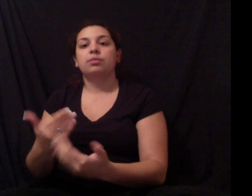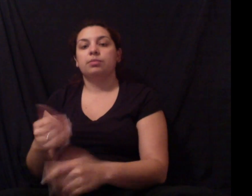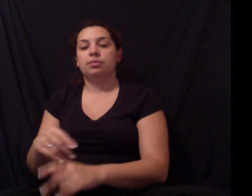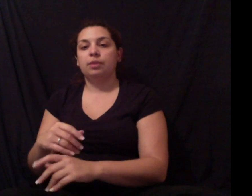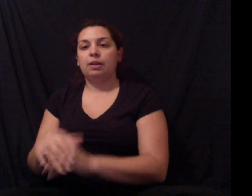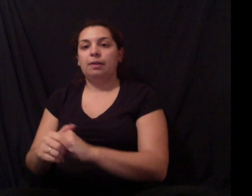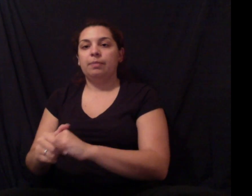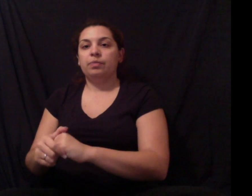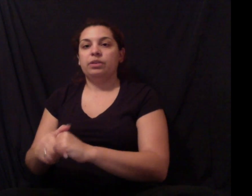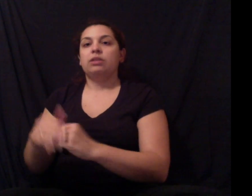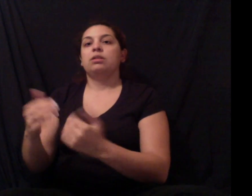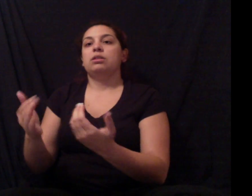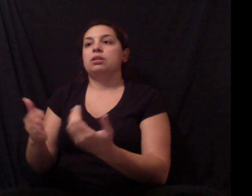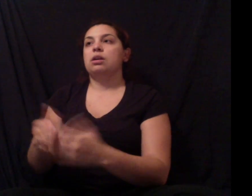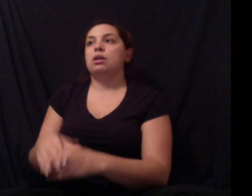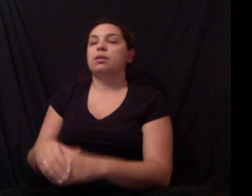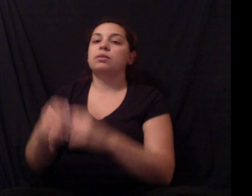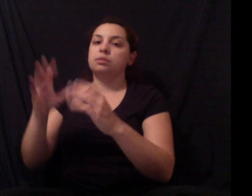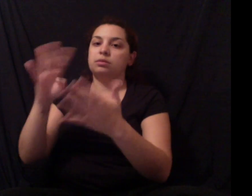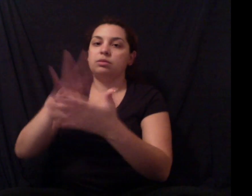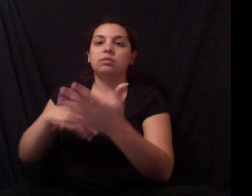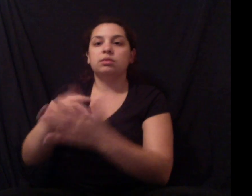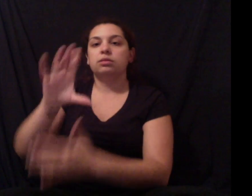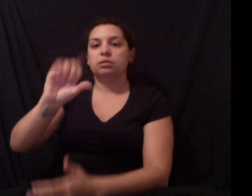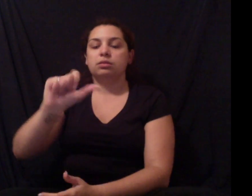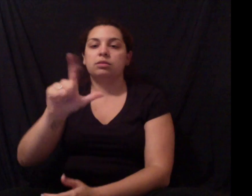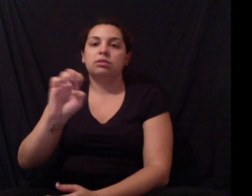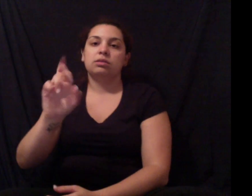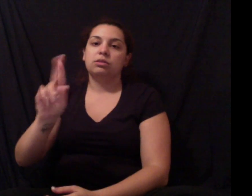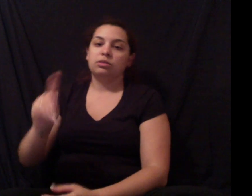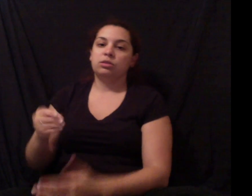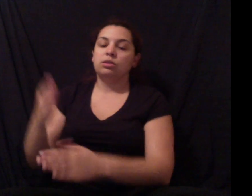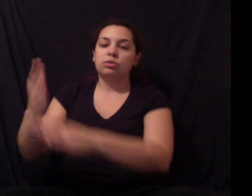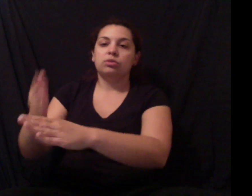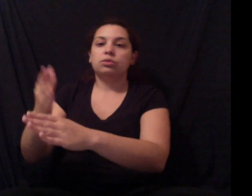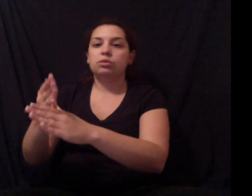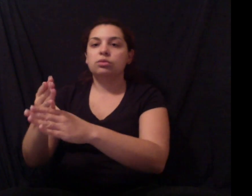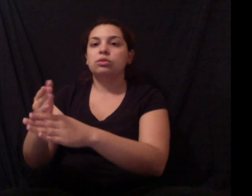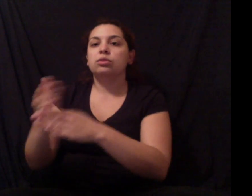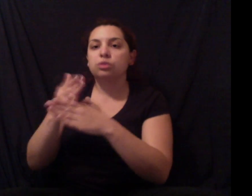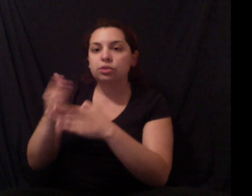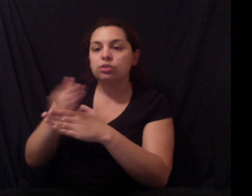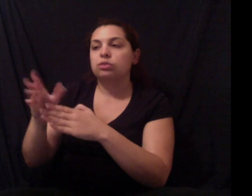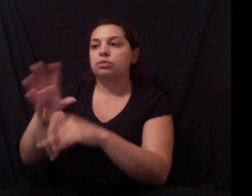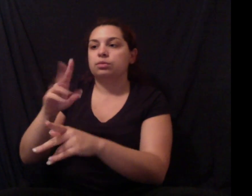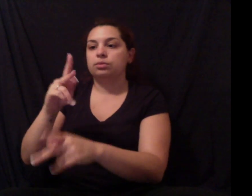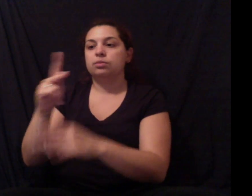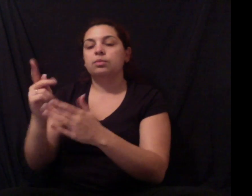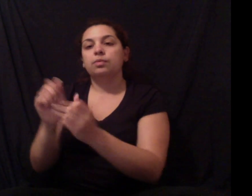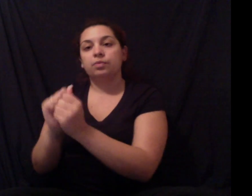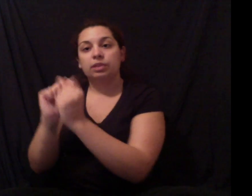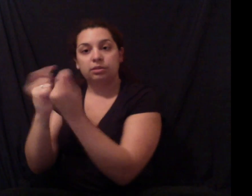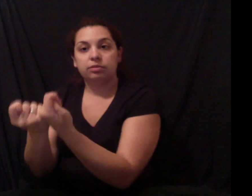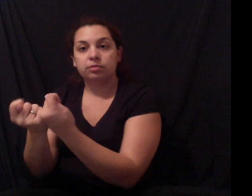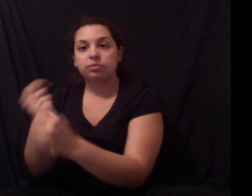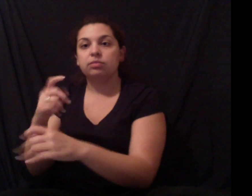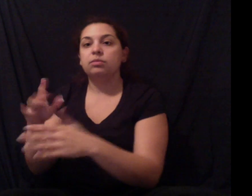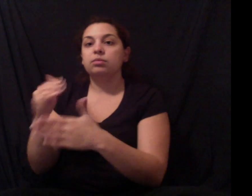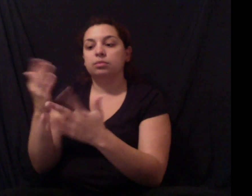shared calendars, ways to assign activities, ways to share progress with your team, Twitter-like updates, and file sharing all make this